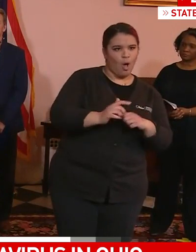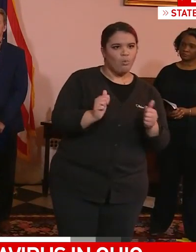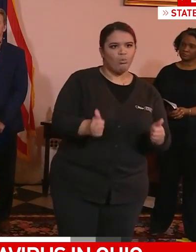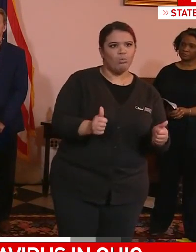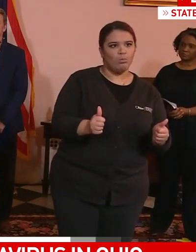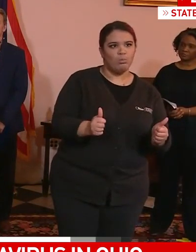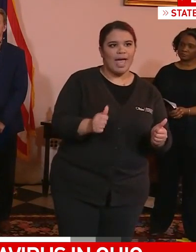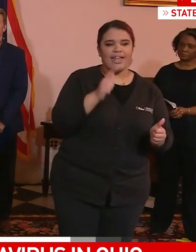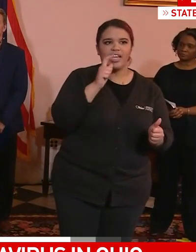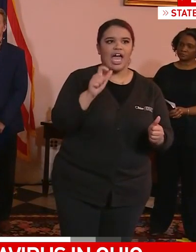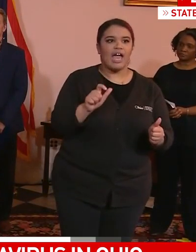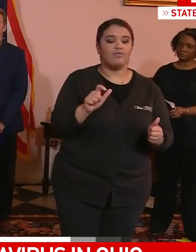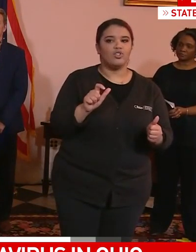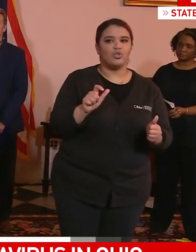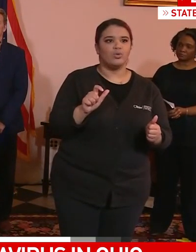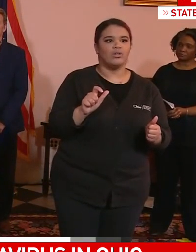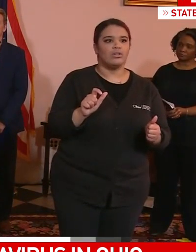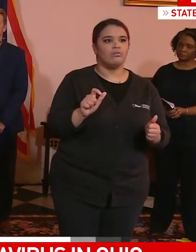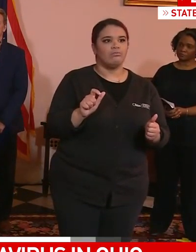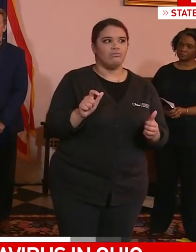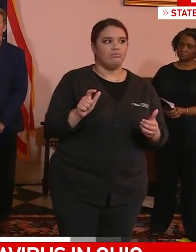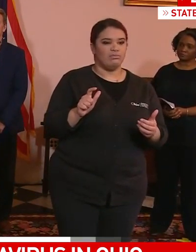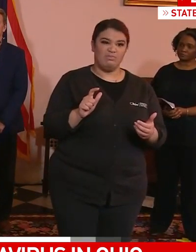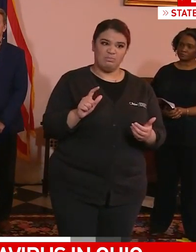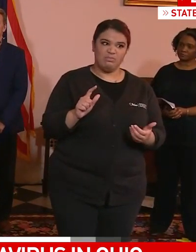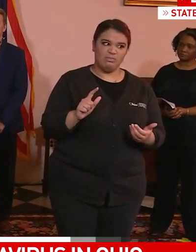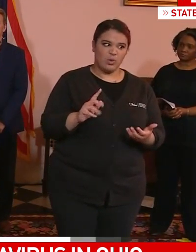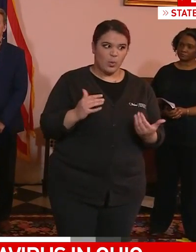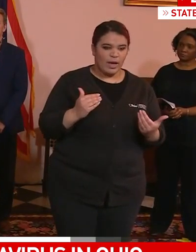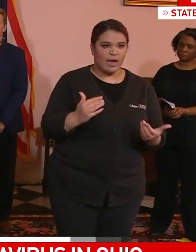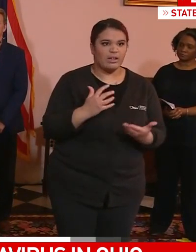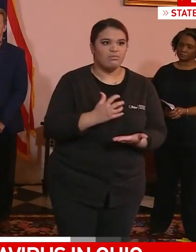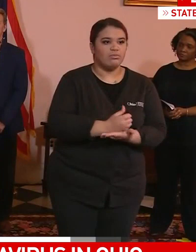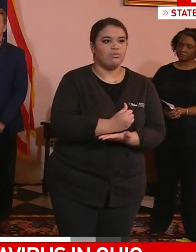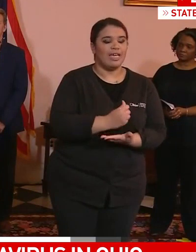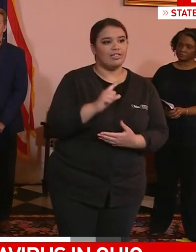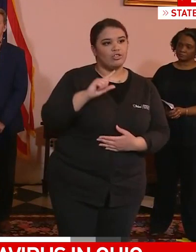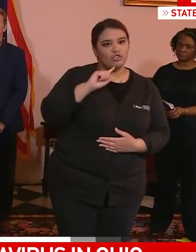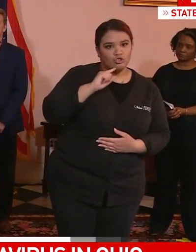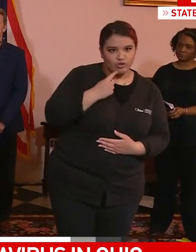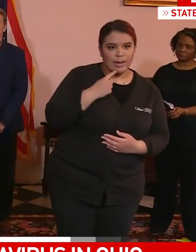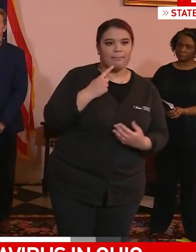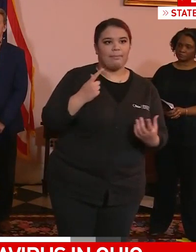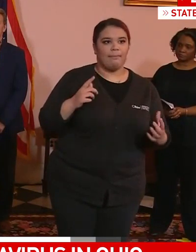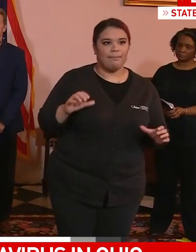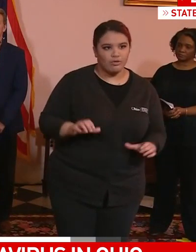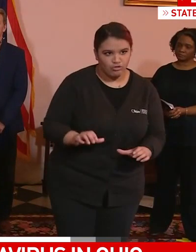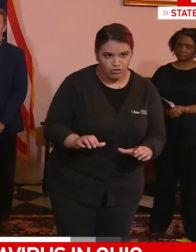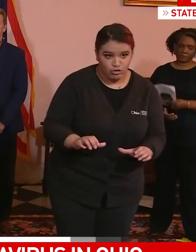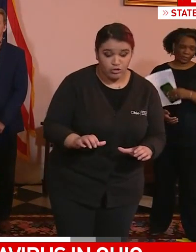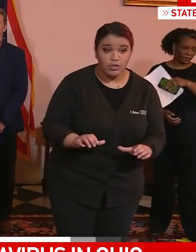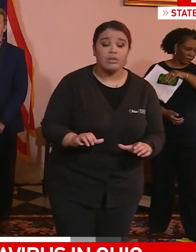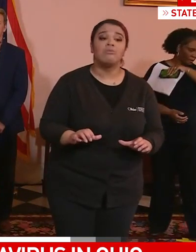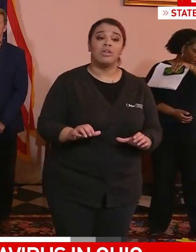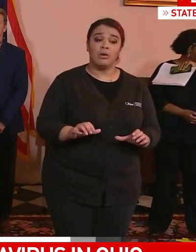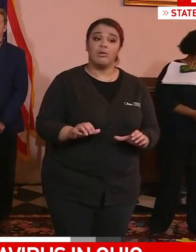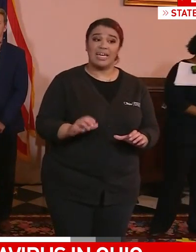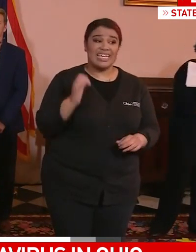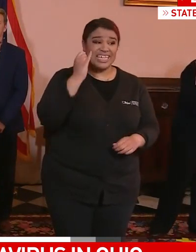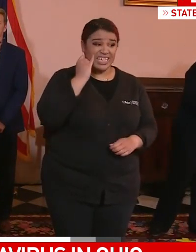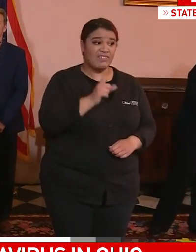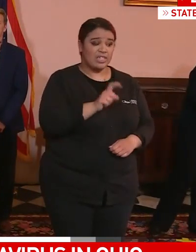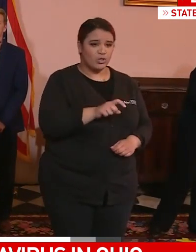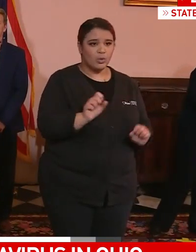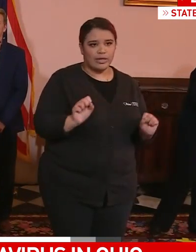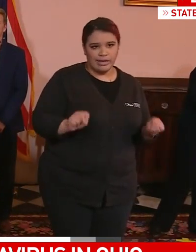But if he and other hospitals throughout the state did need to take extraordinary measures, there are those options. I want to give you just a couple of